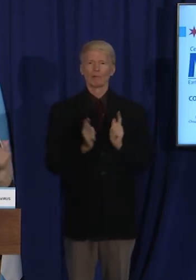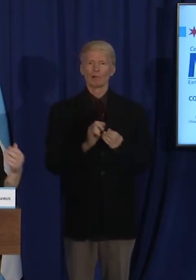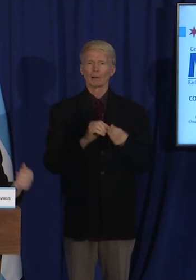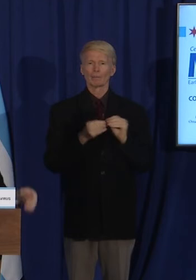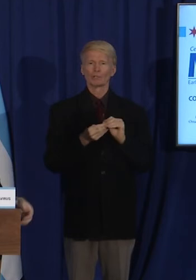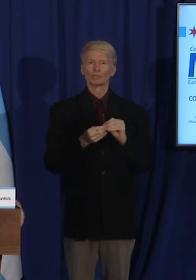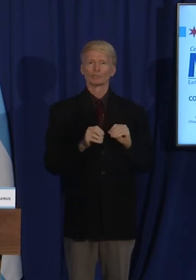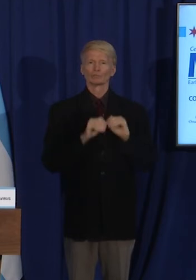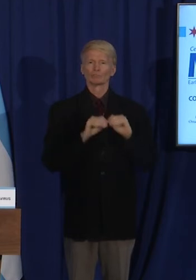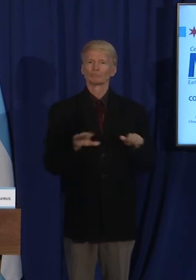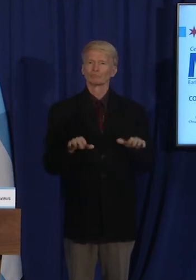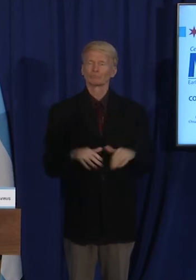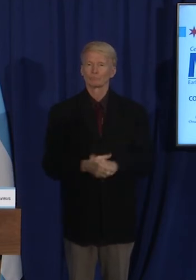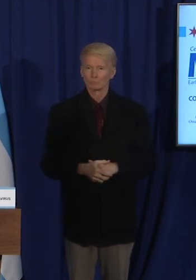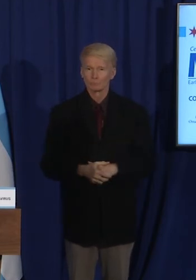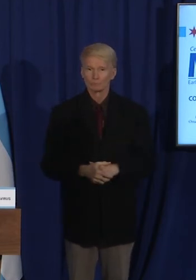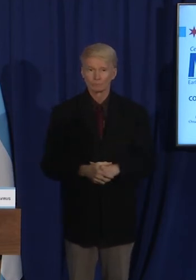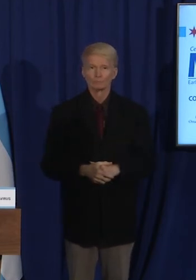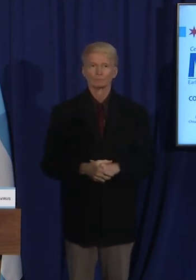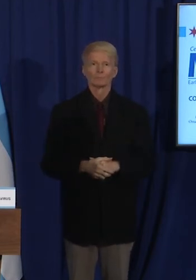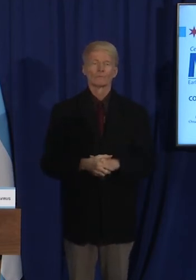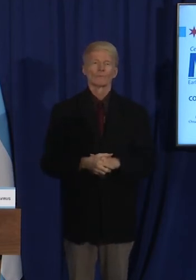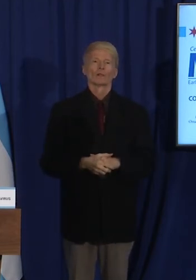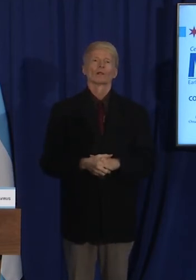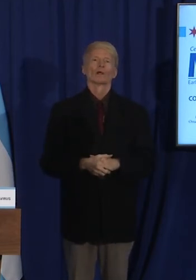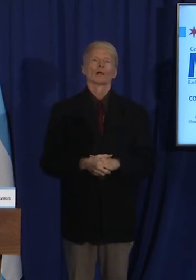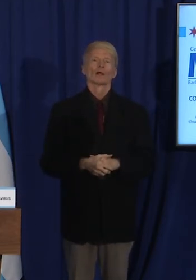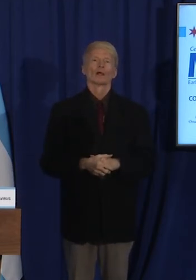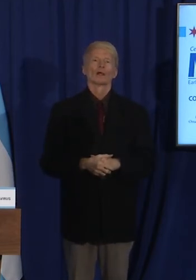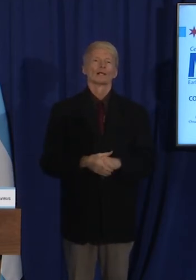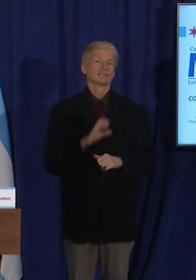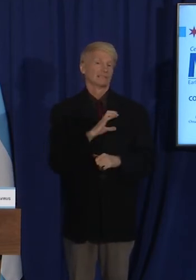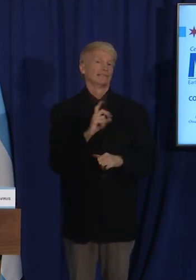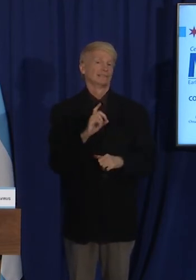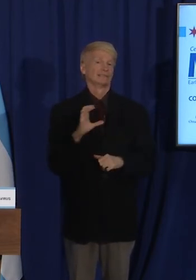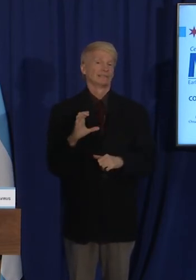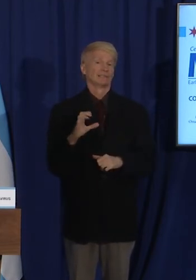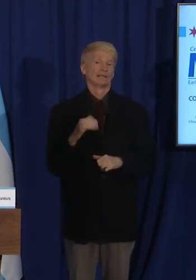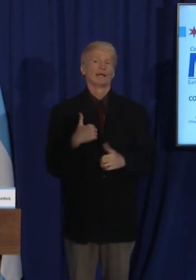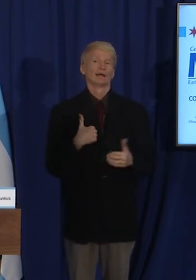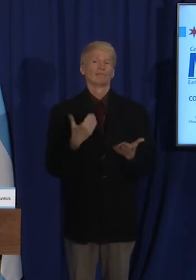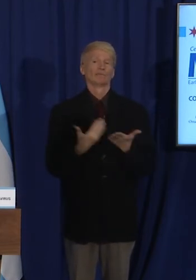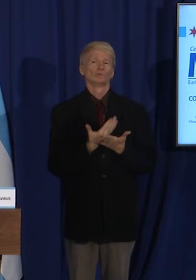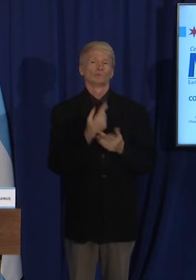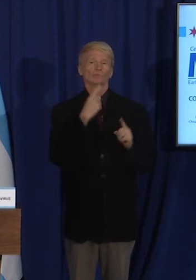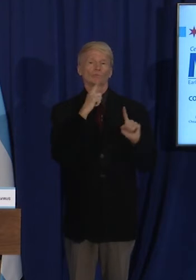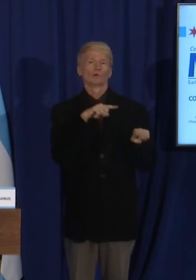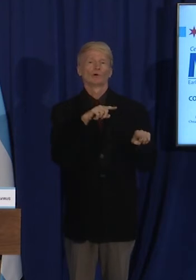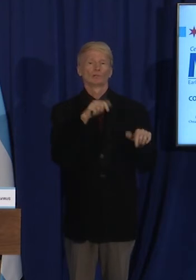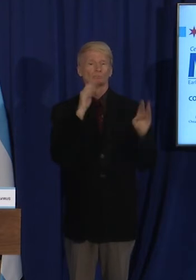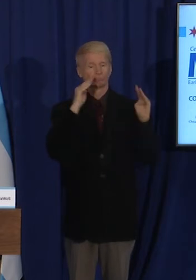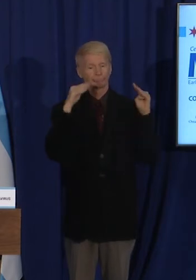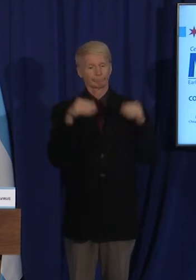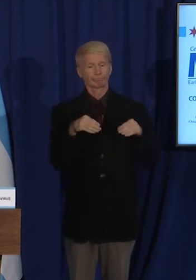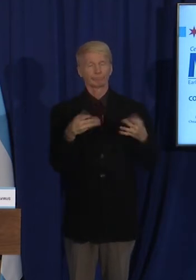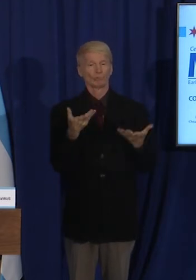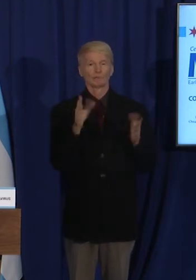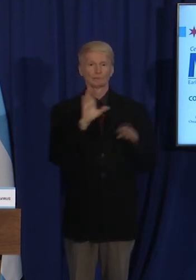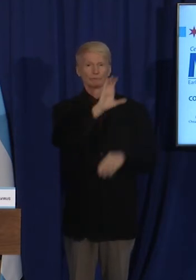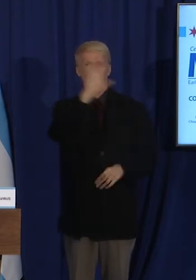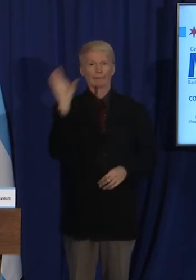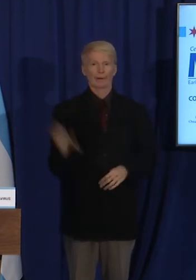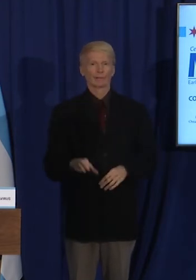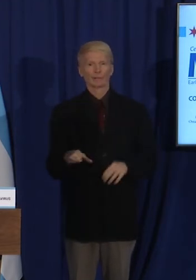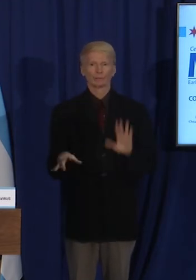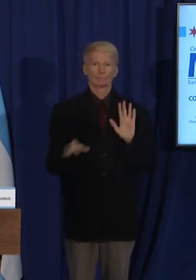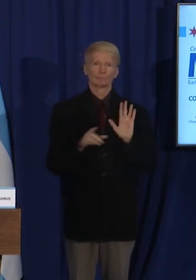I also want to highlight a report that is coming out today from the CDC that has a focus on Chicago. So the